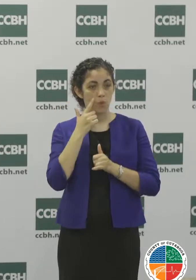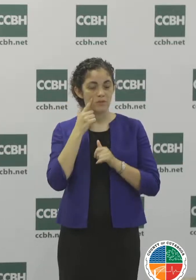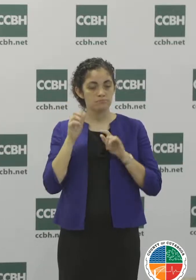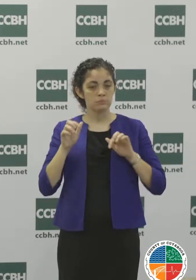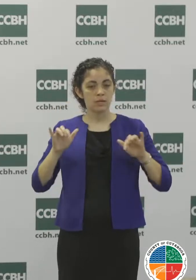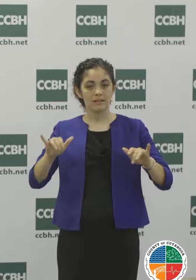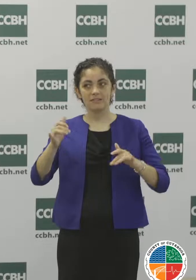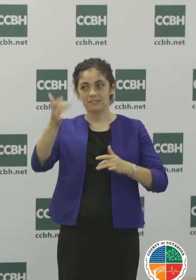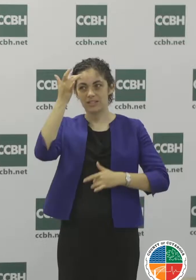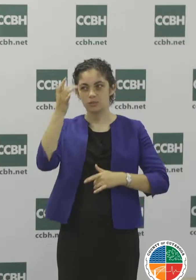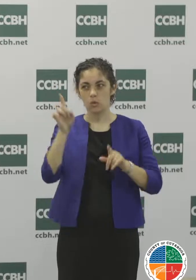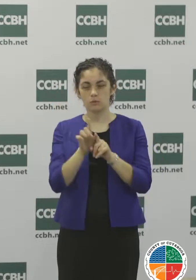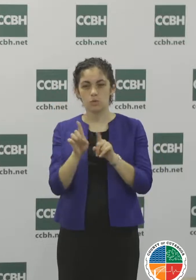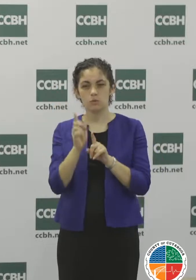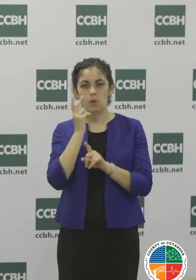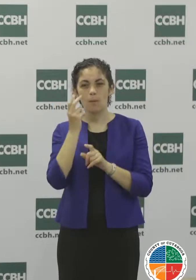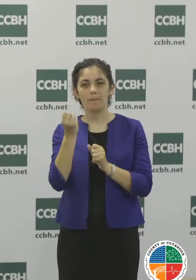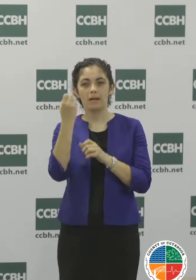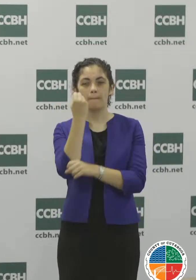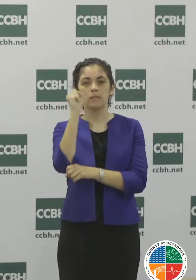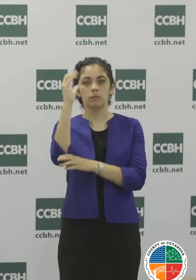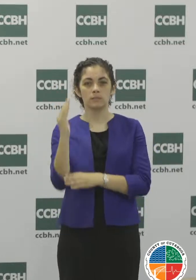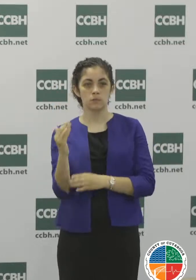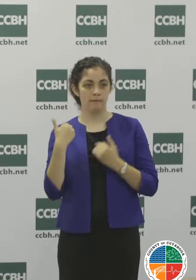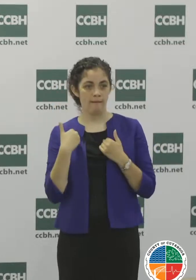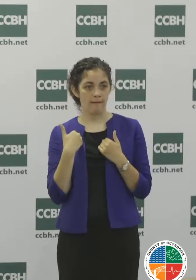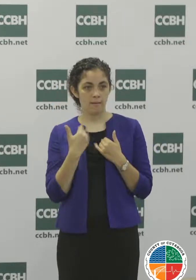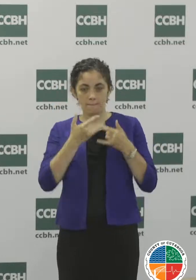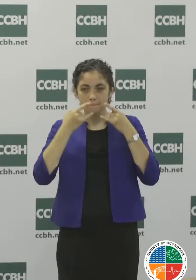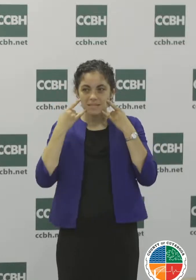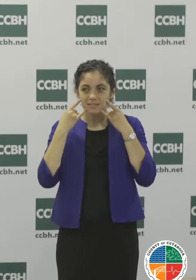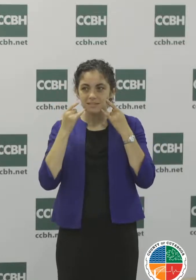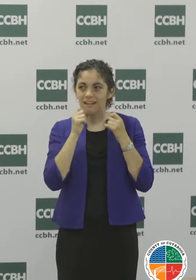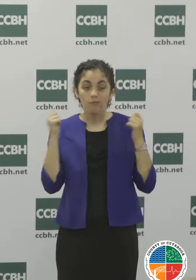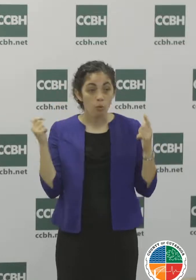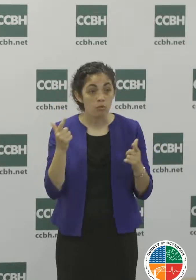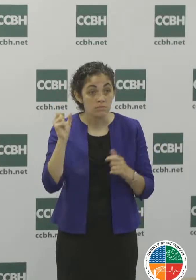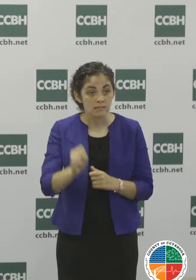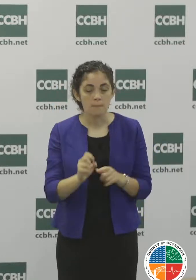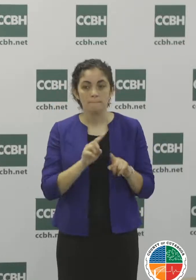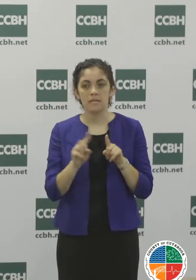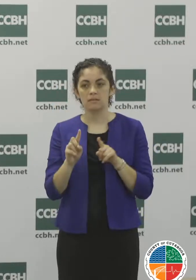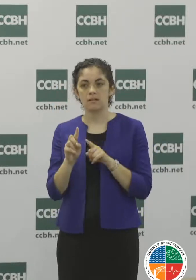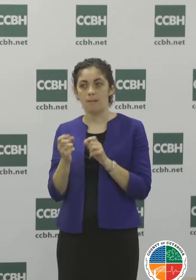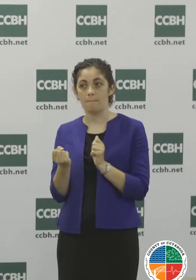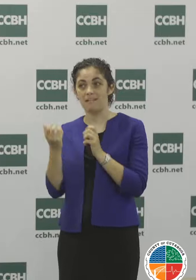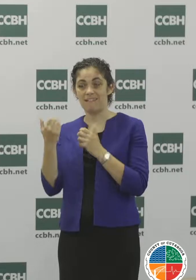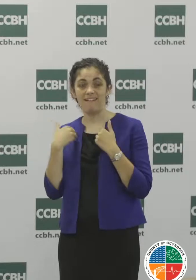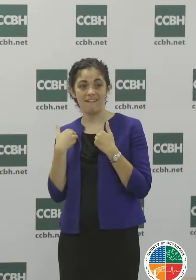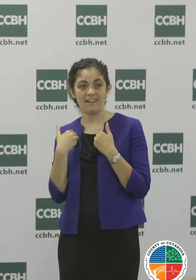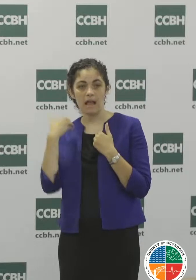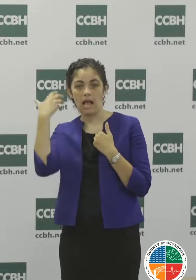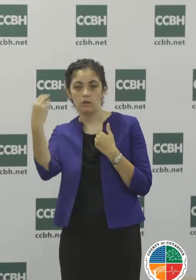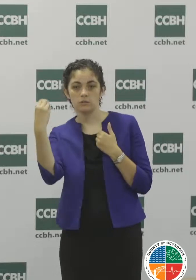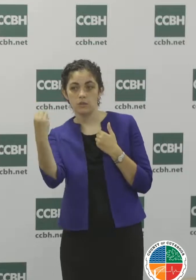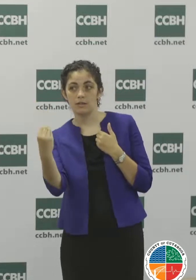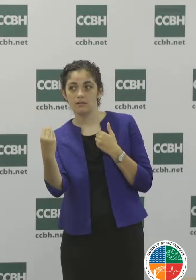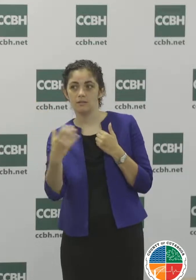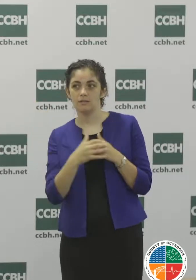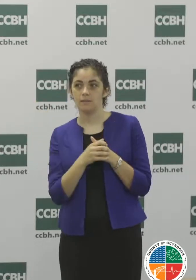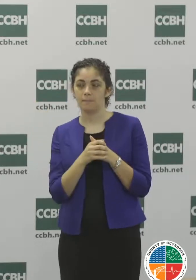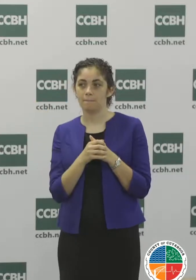transmission. We did see a number of protesters wearing masks, and we think that's good. Not everyone. We know that being outside